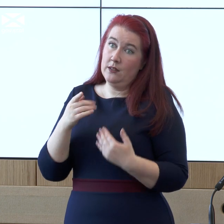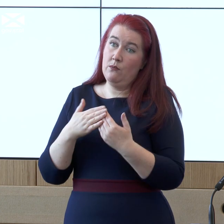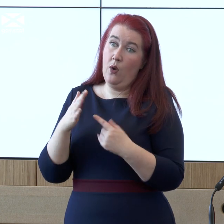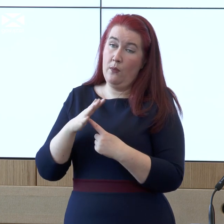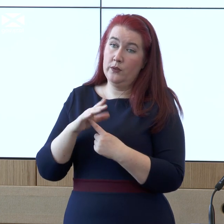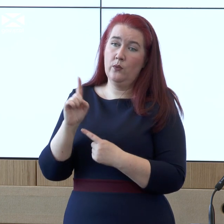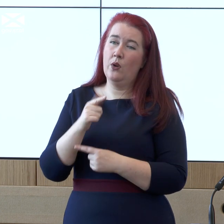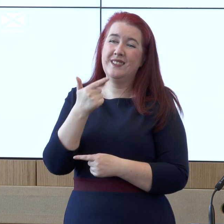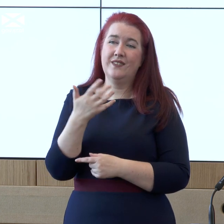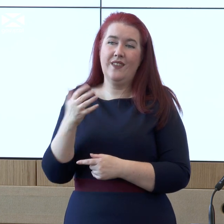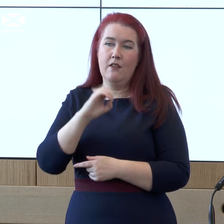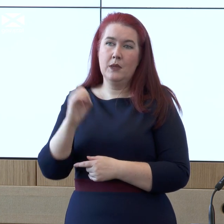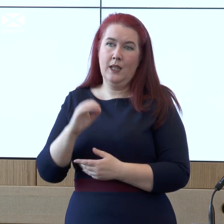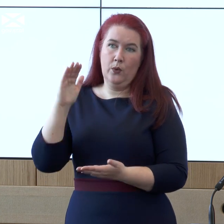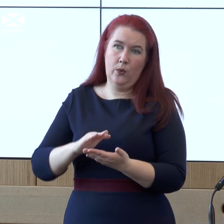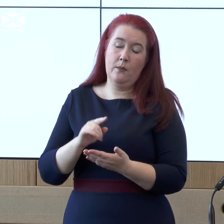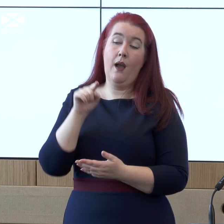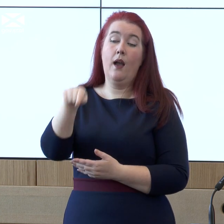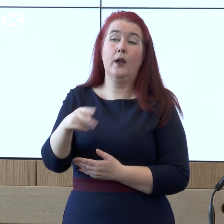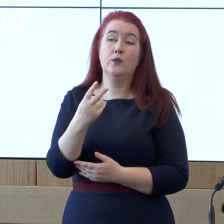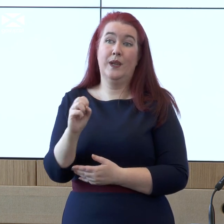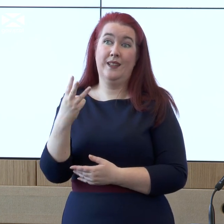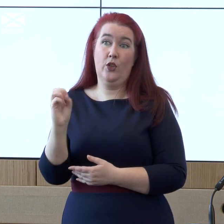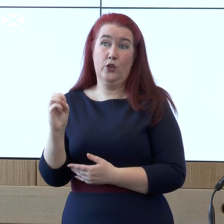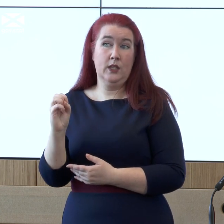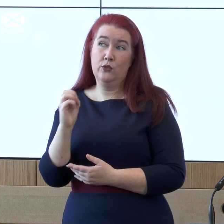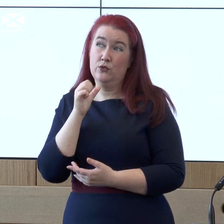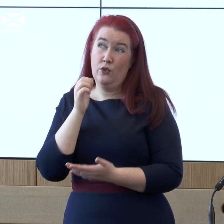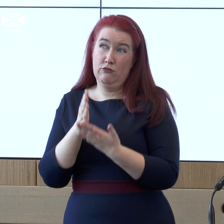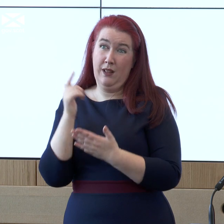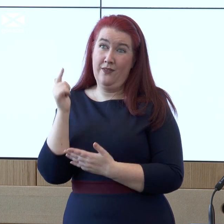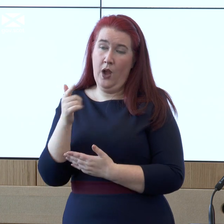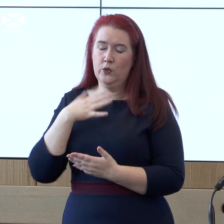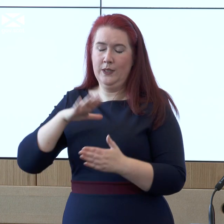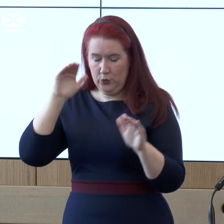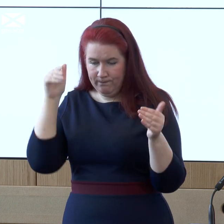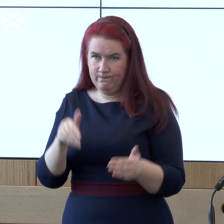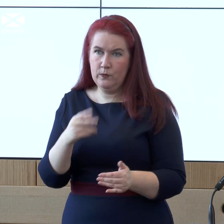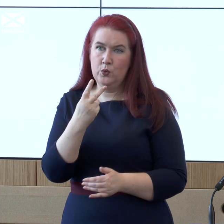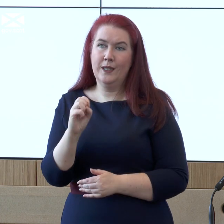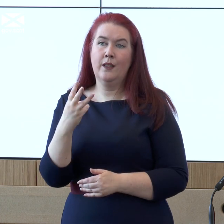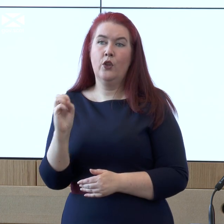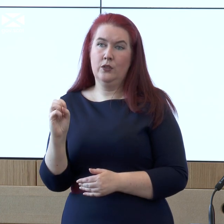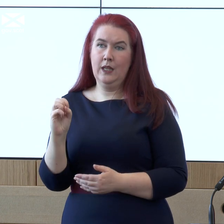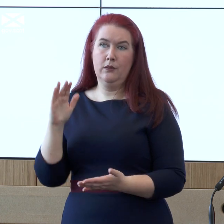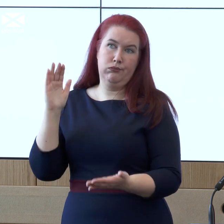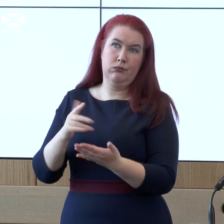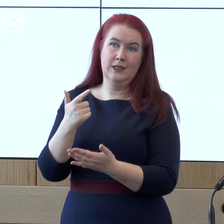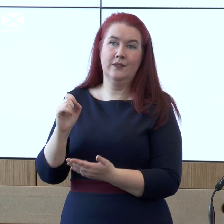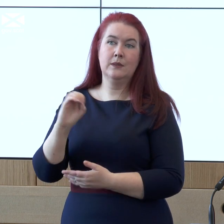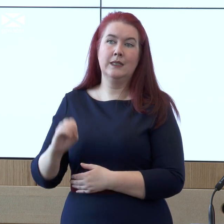is the 75% reduction by 2030. 2030 is not that far away, so we need to focus on all of these things to make sure we get